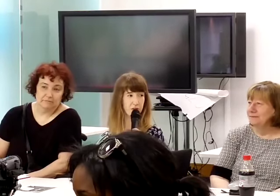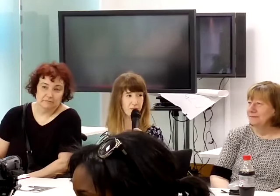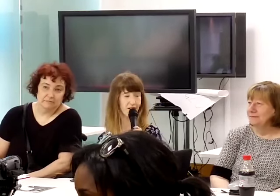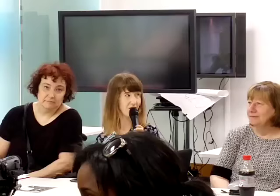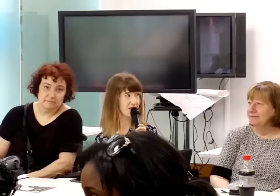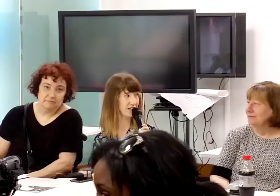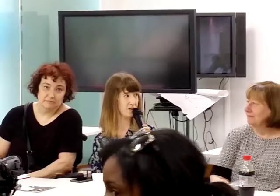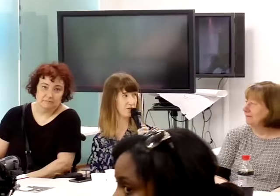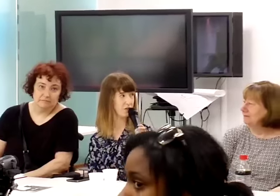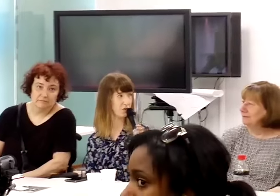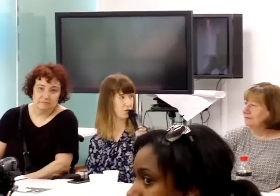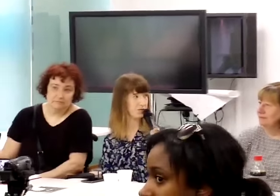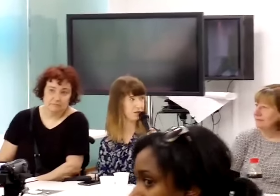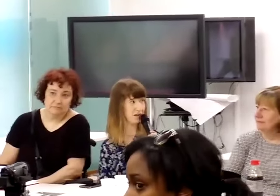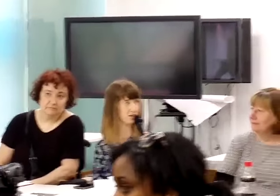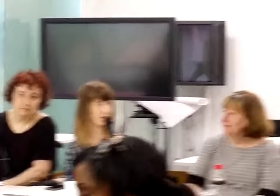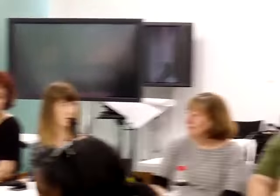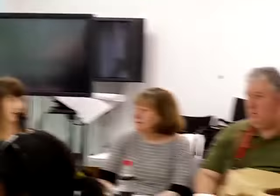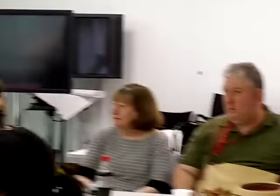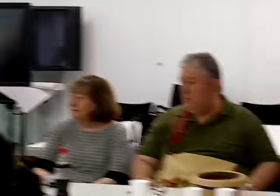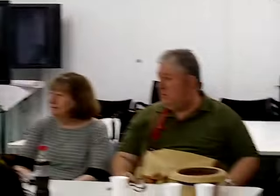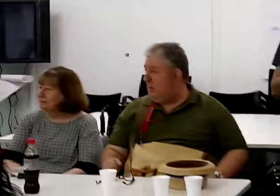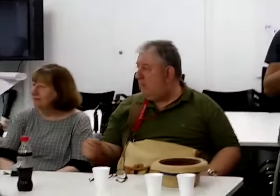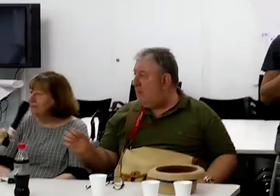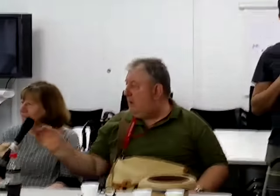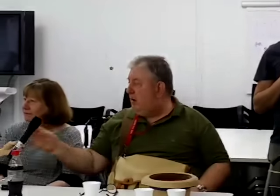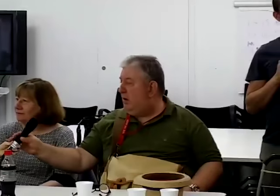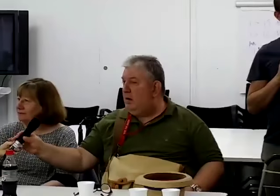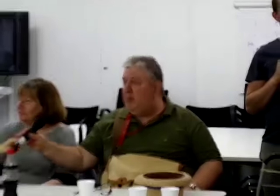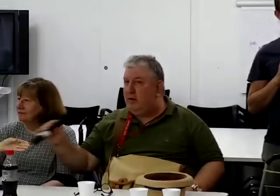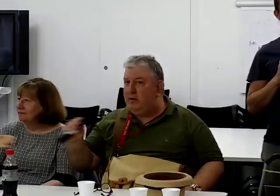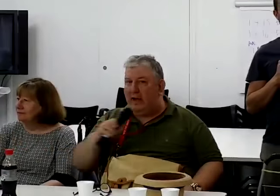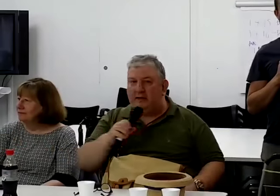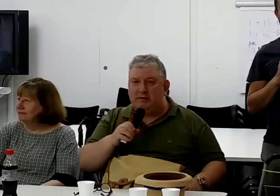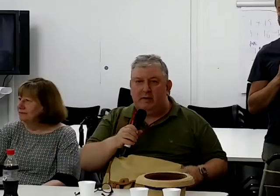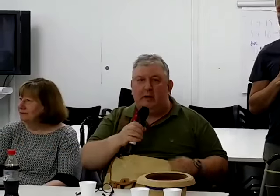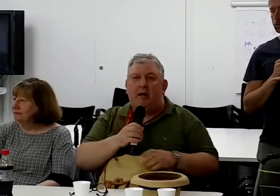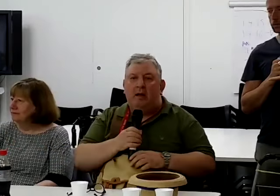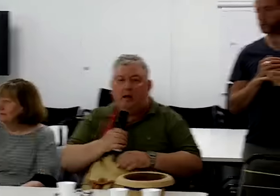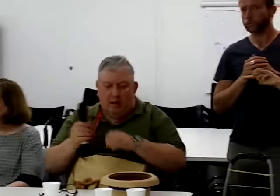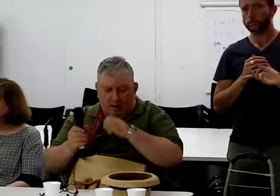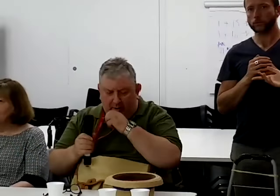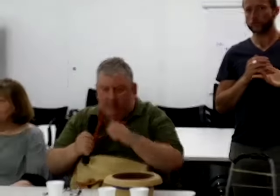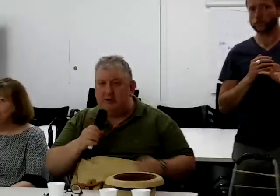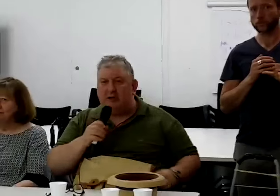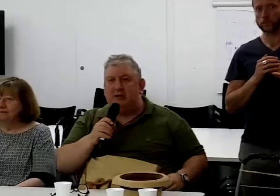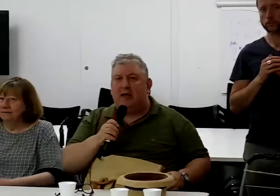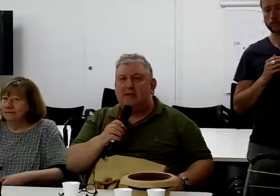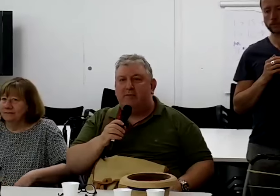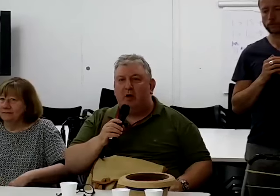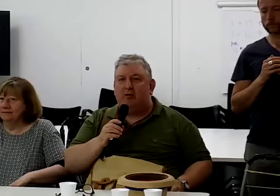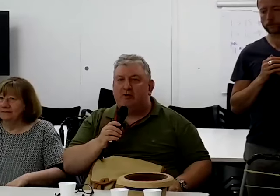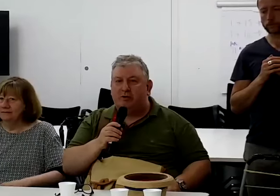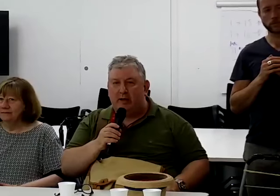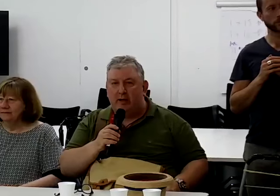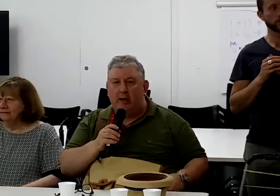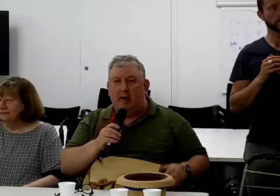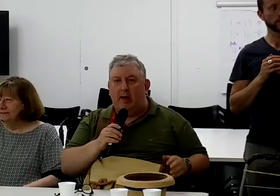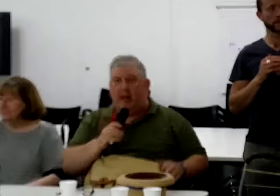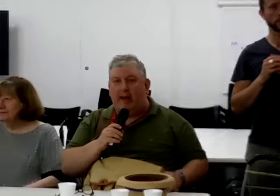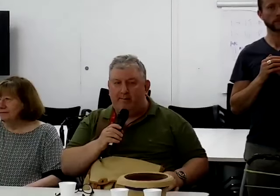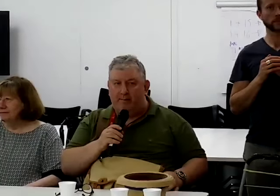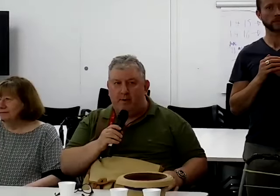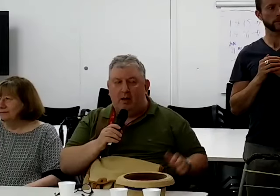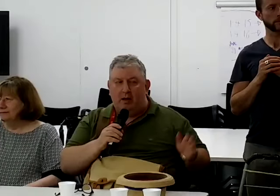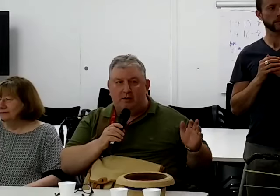you. So I'm going to just hand over to Sean for some housekeeping. Thanks. Just in case of emergency,